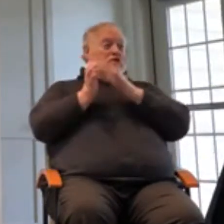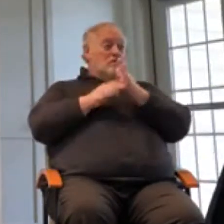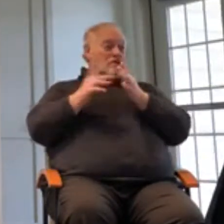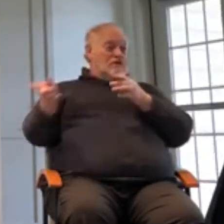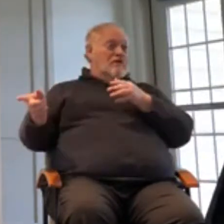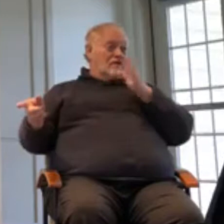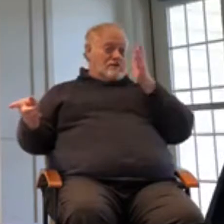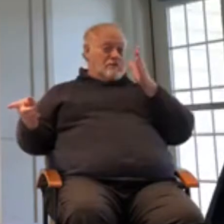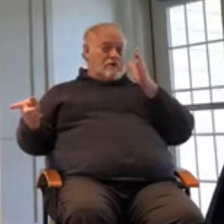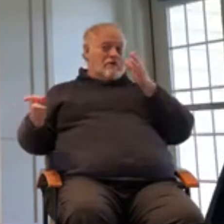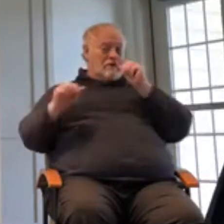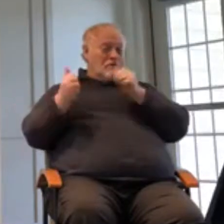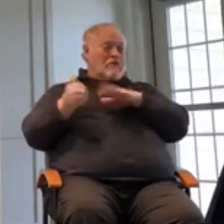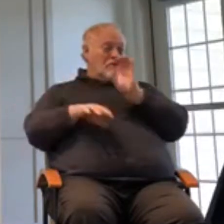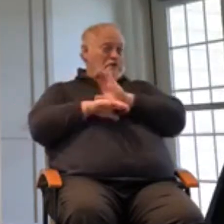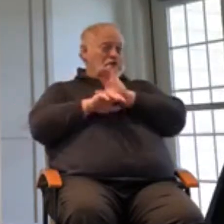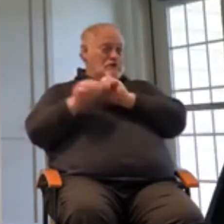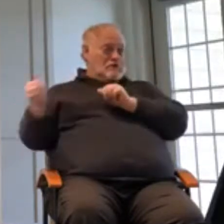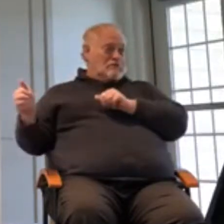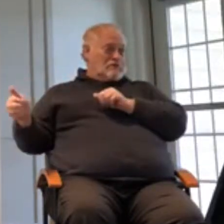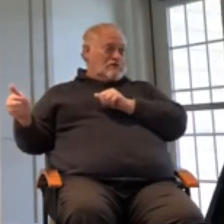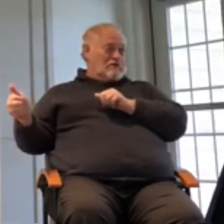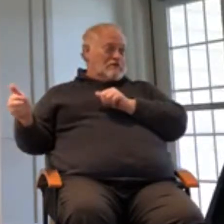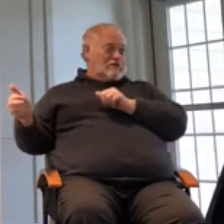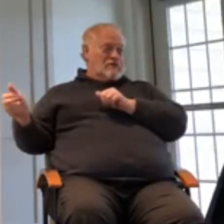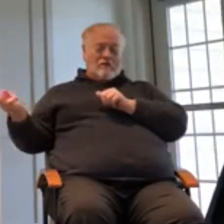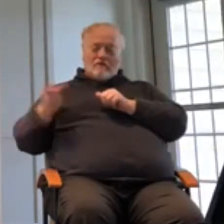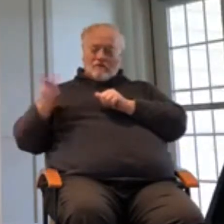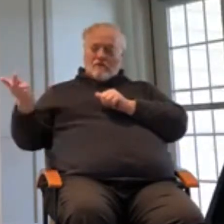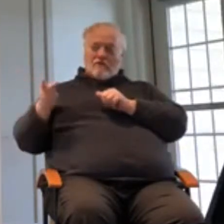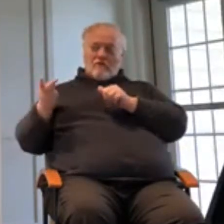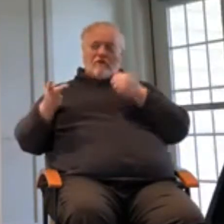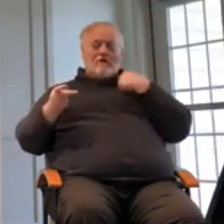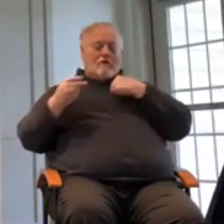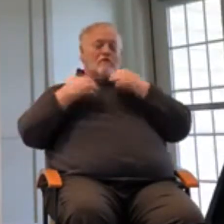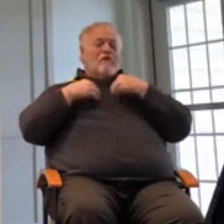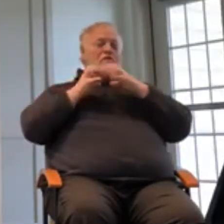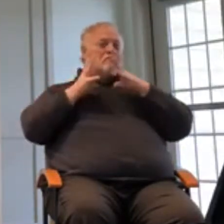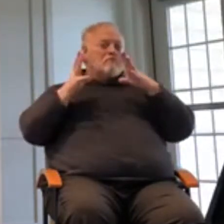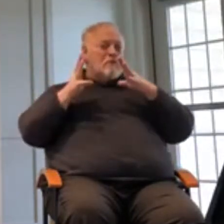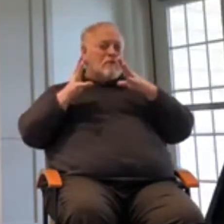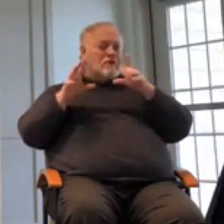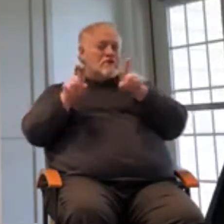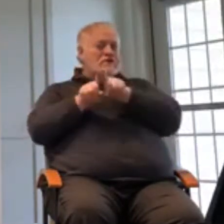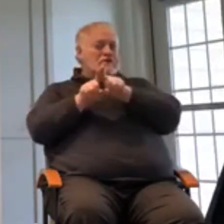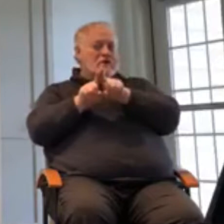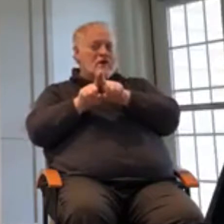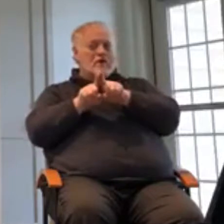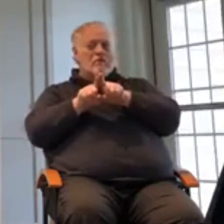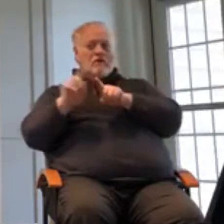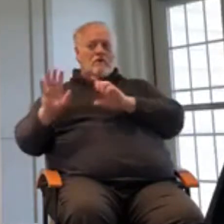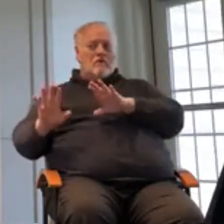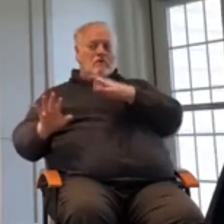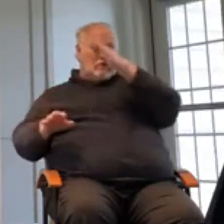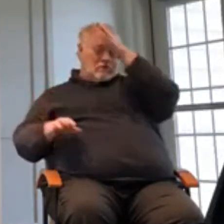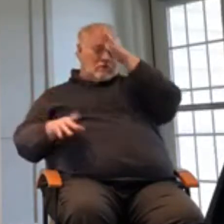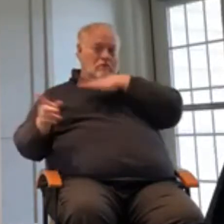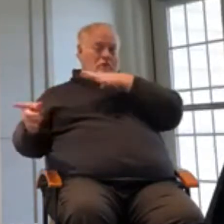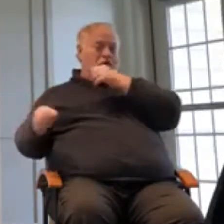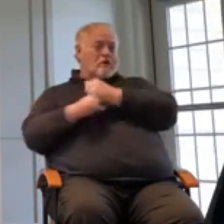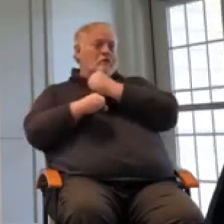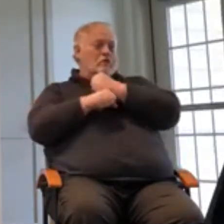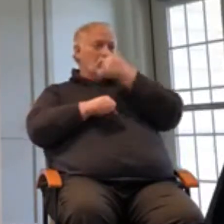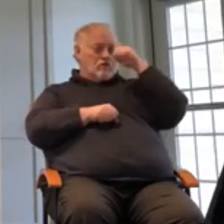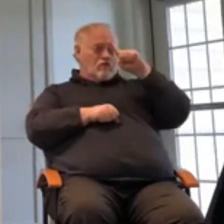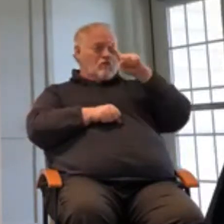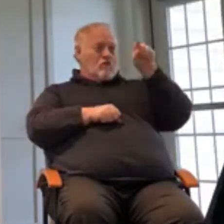he's a pastor of a Baptist church. And so he and I, we just have a whole lot in common. He's a great man. He actually works for Governor Hogan.